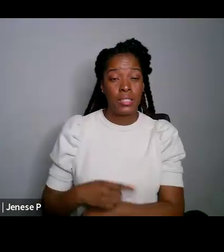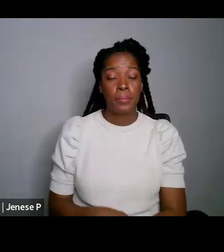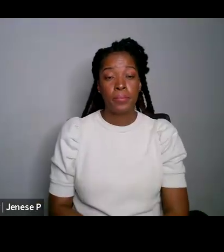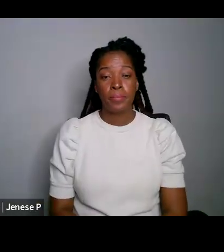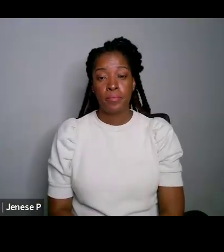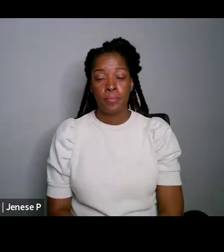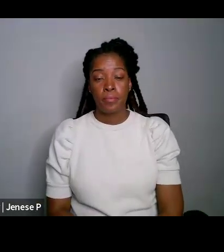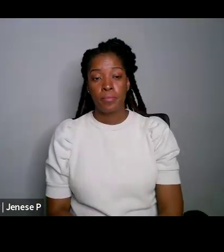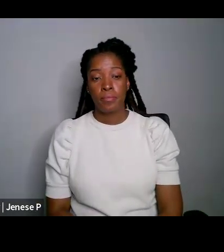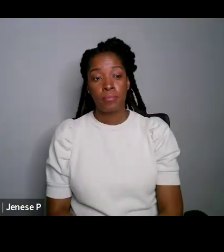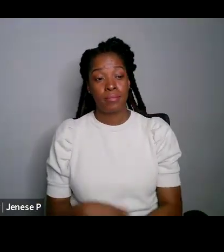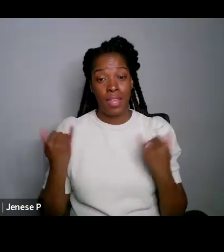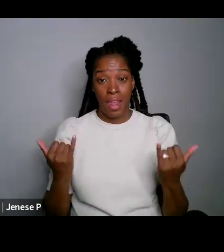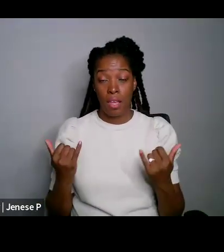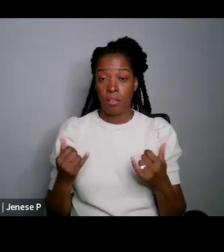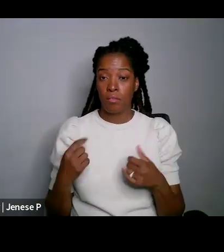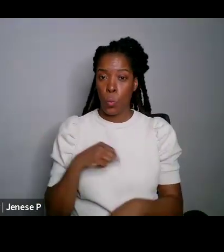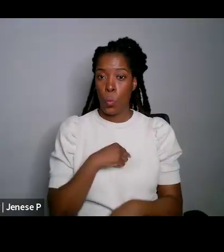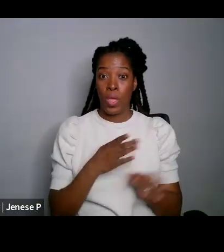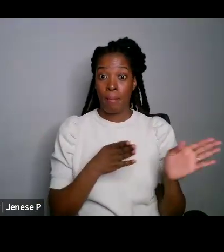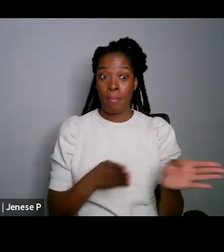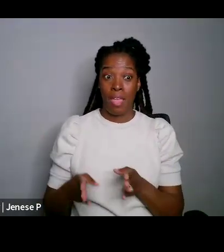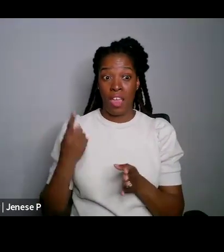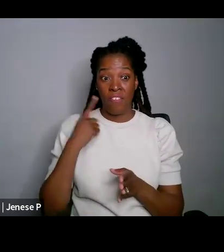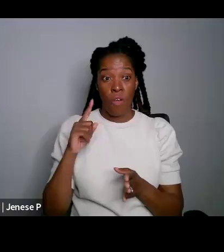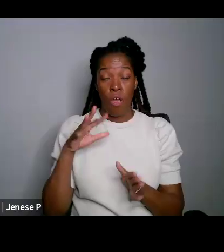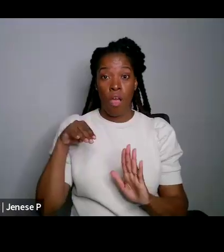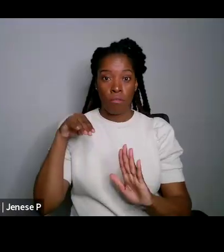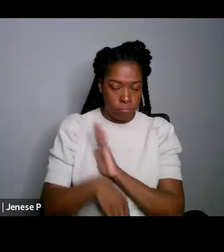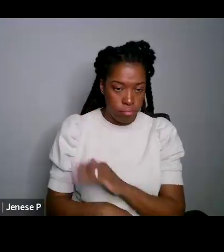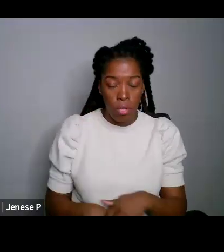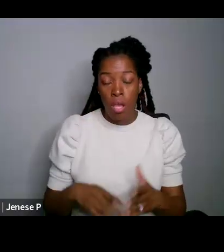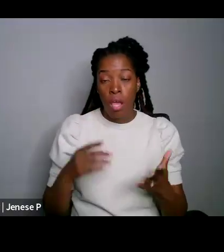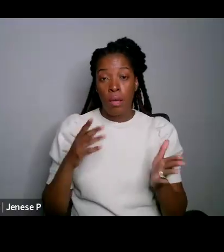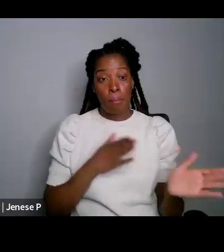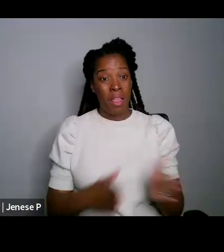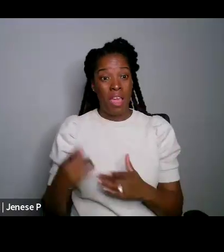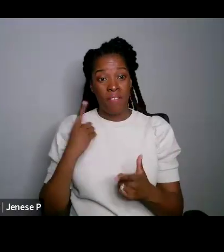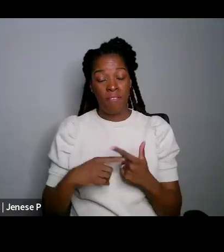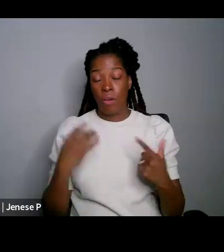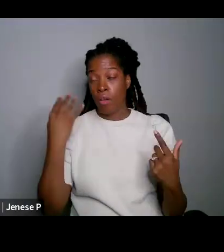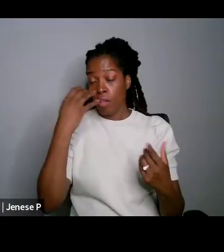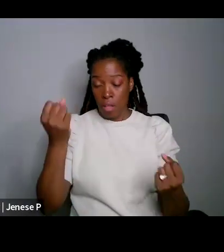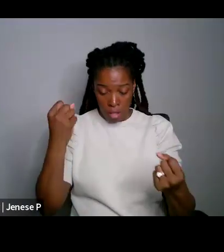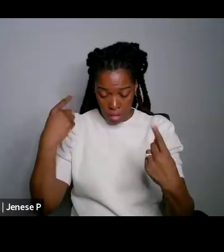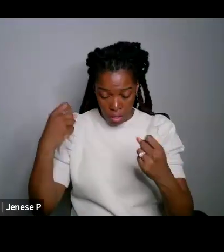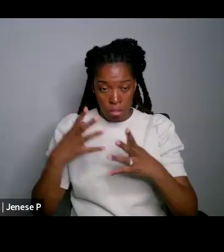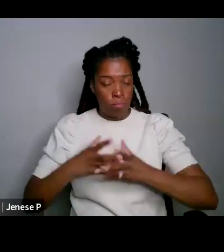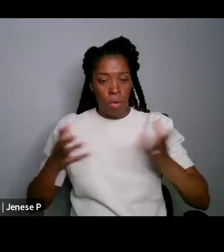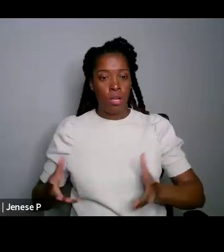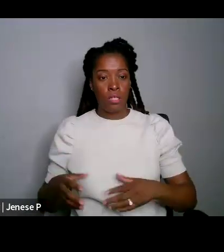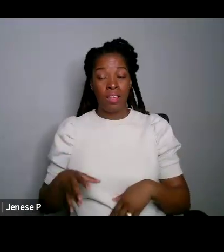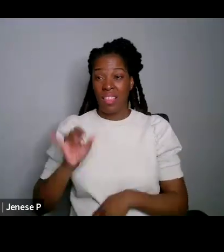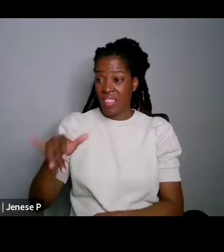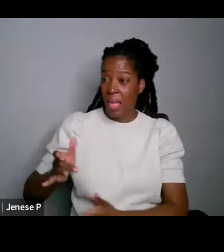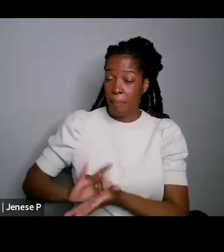But let's plan for crashes. Let's plan for overstimulation. Let's plan for the medical fatigue that happens that